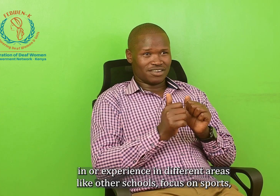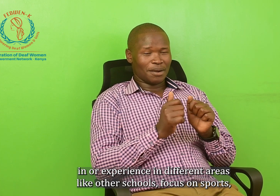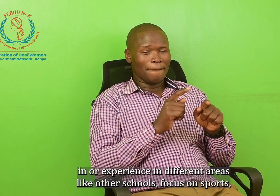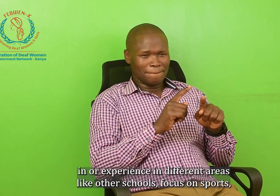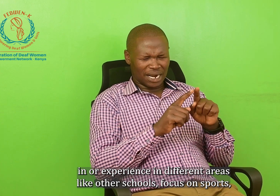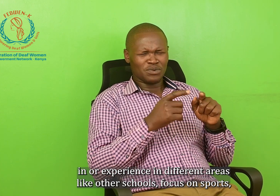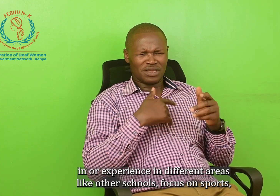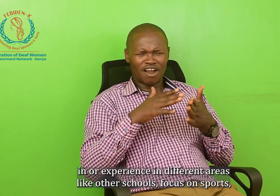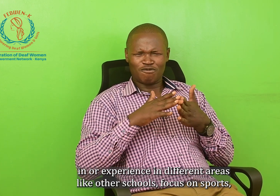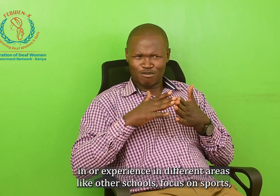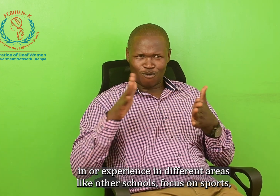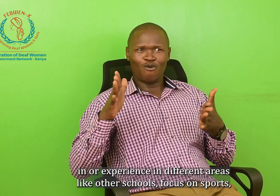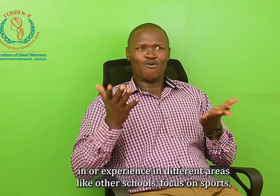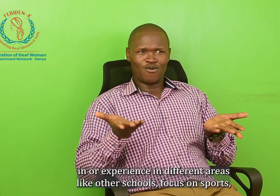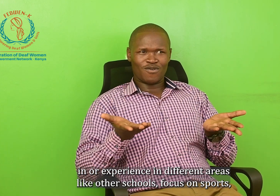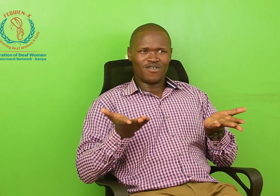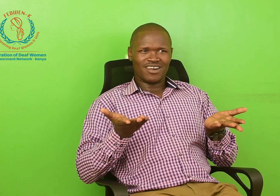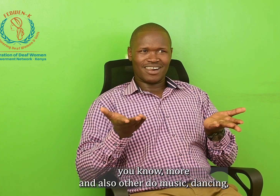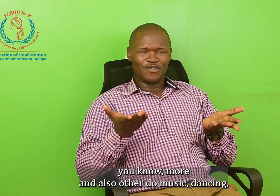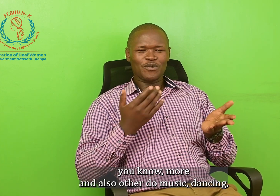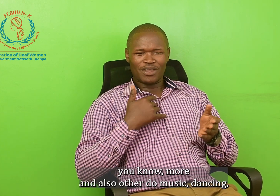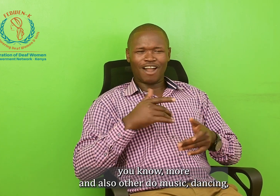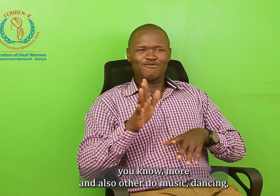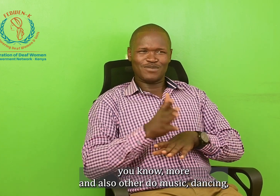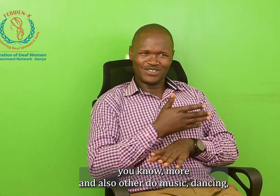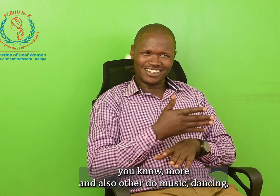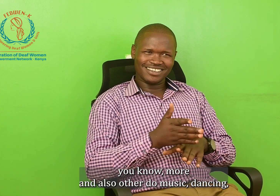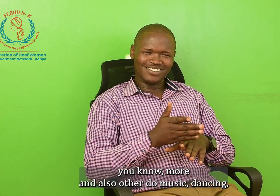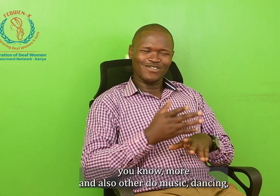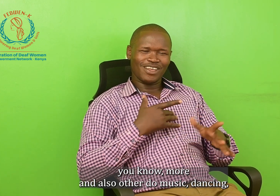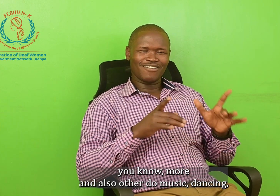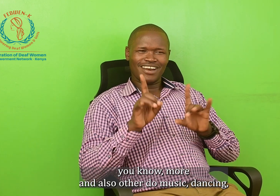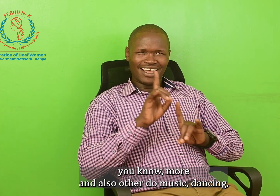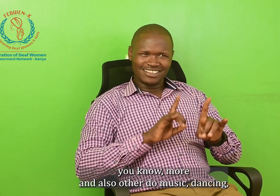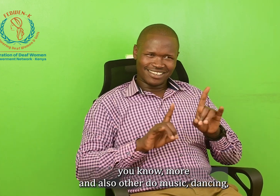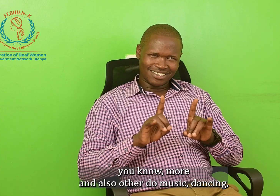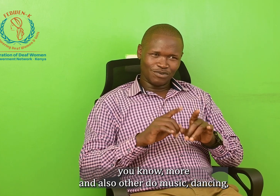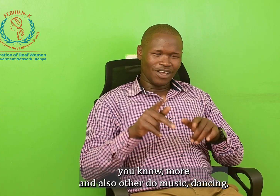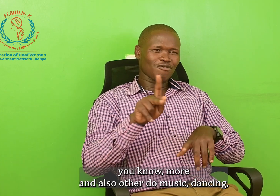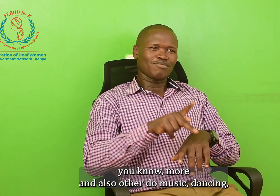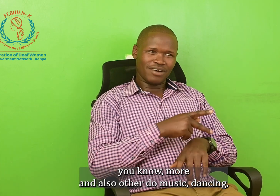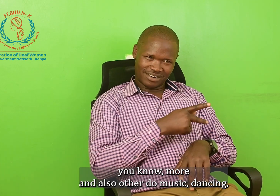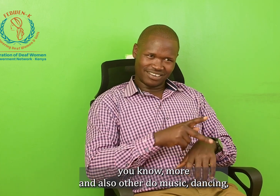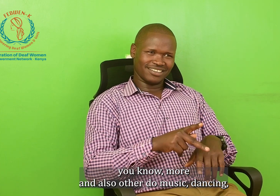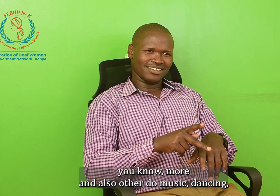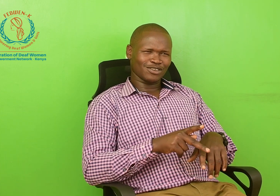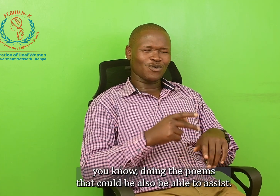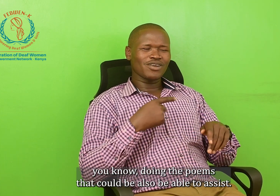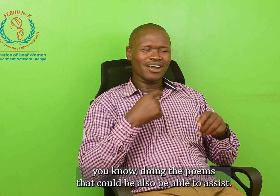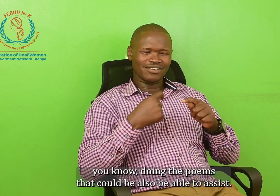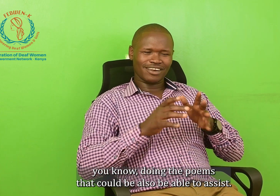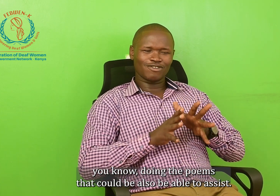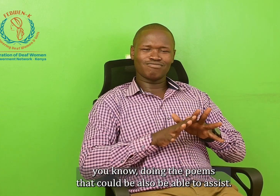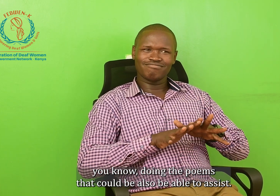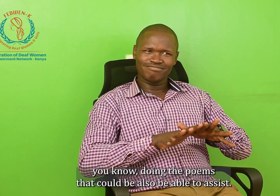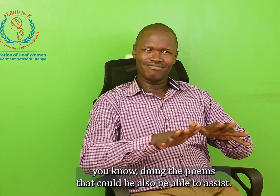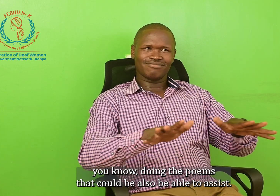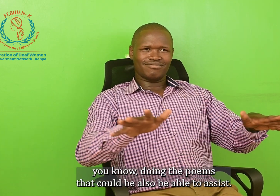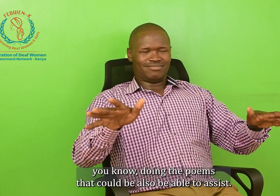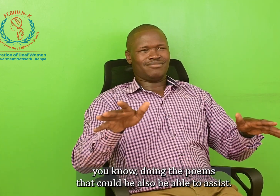Like other schools focus on sports, more, and also other do music, dancing, doing the poems.